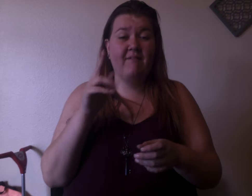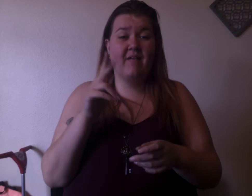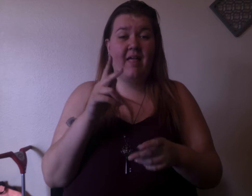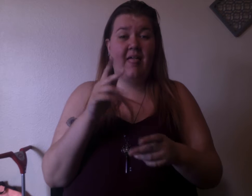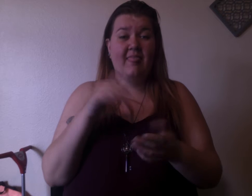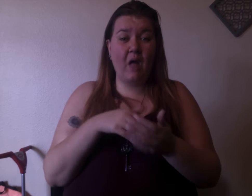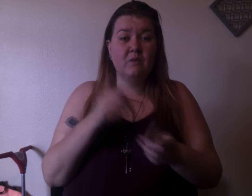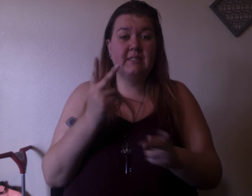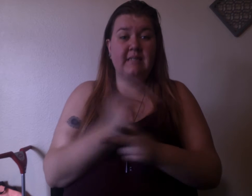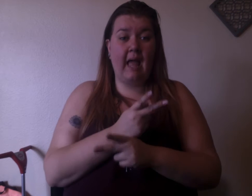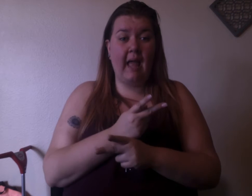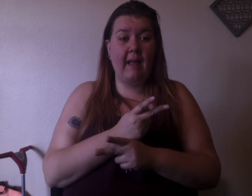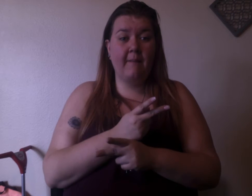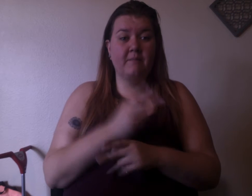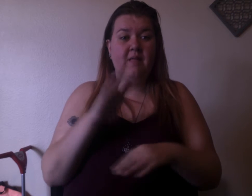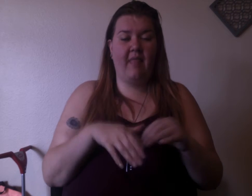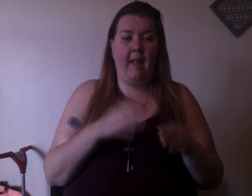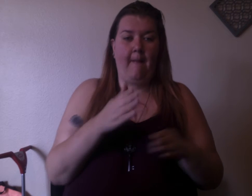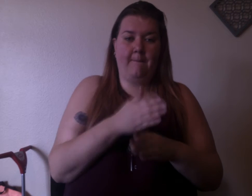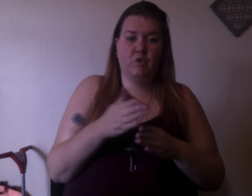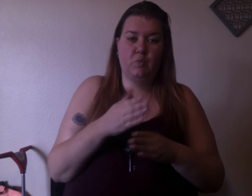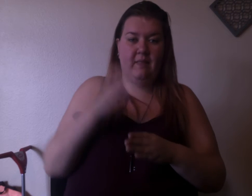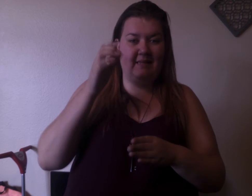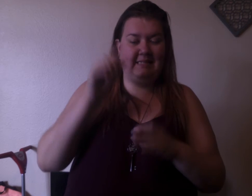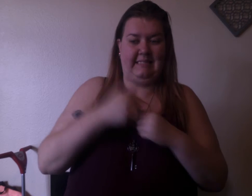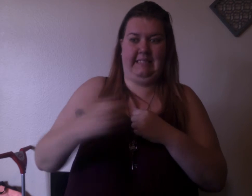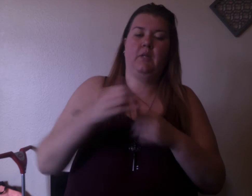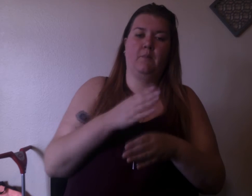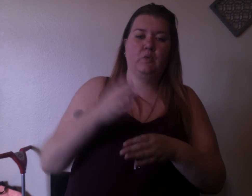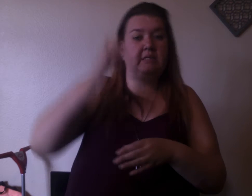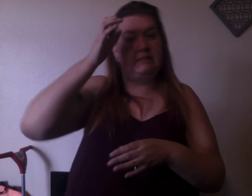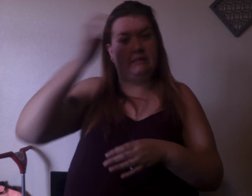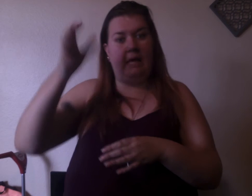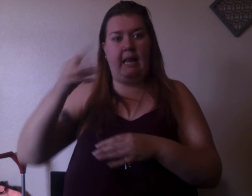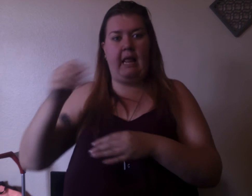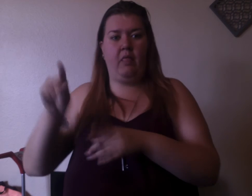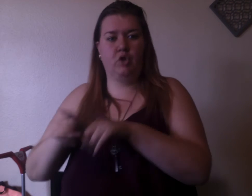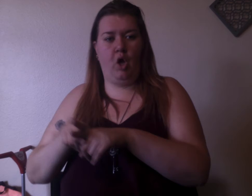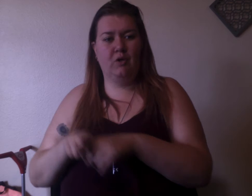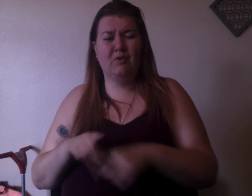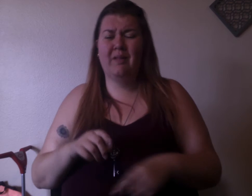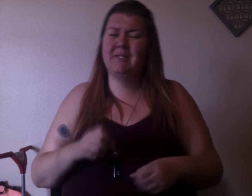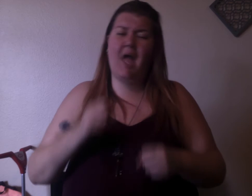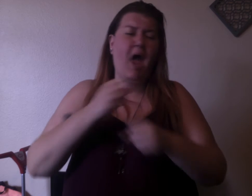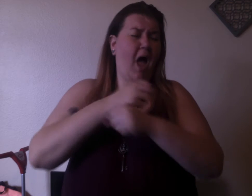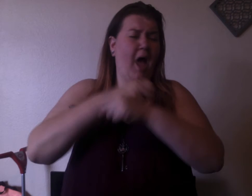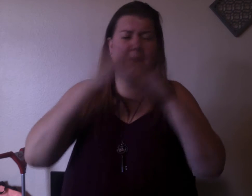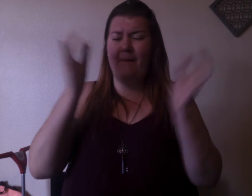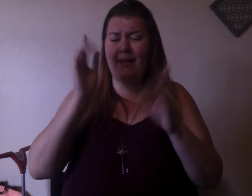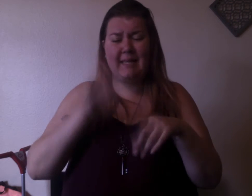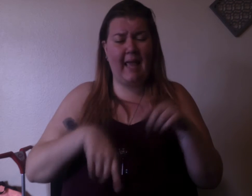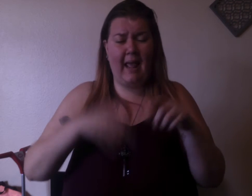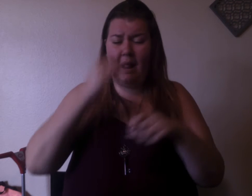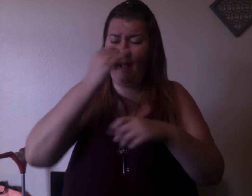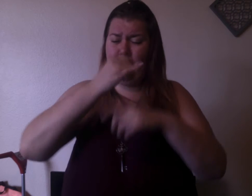the distance between the sun and the nearest star. So we're talking about unimaginable, unfathomable distances